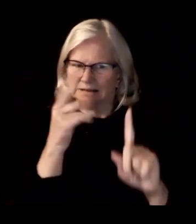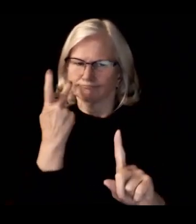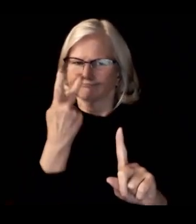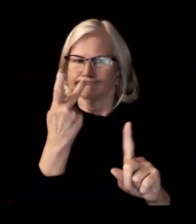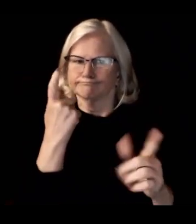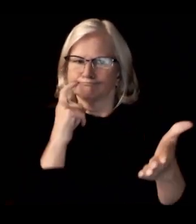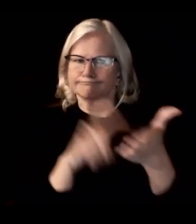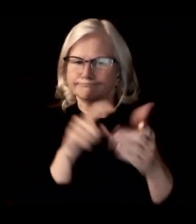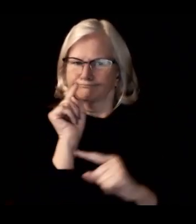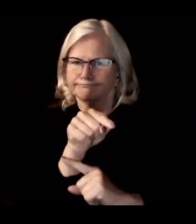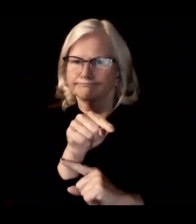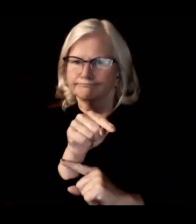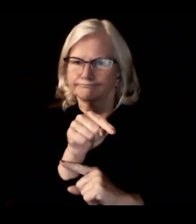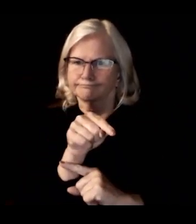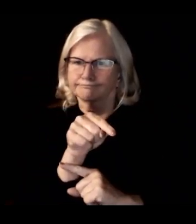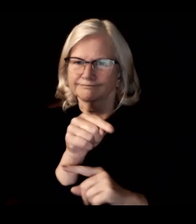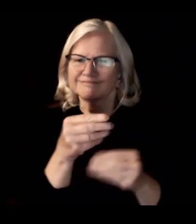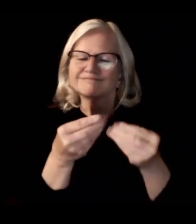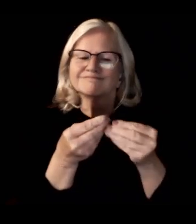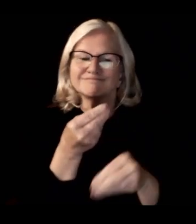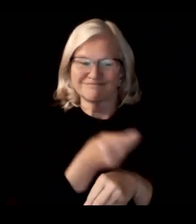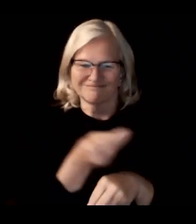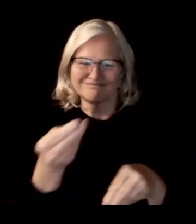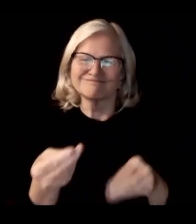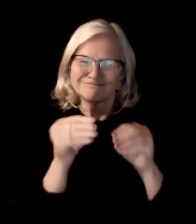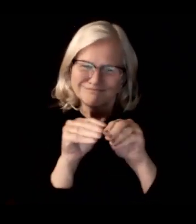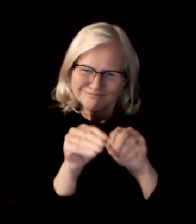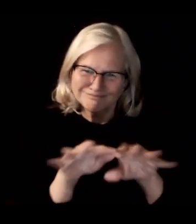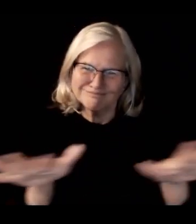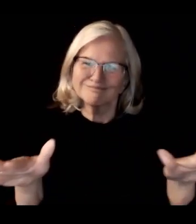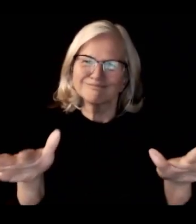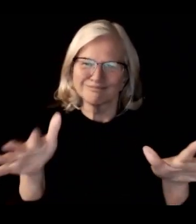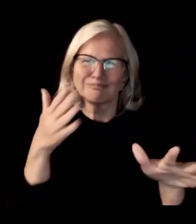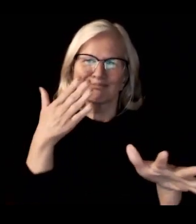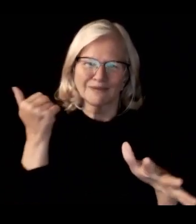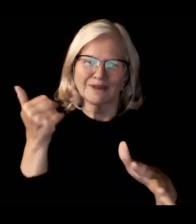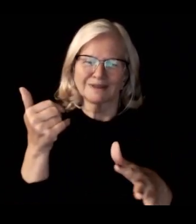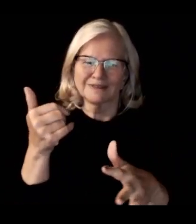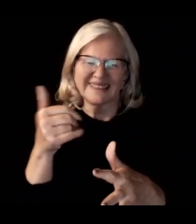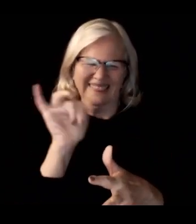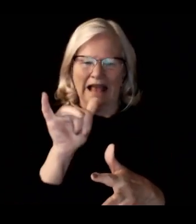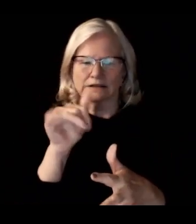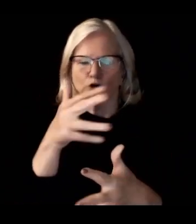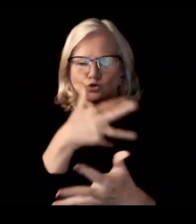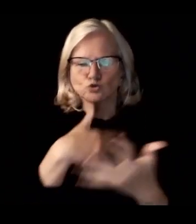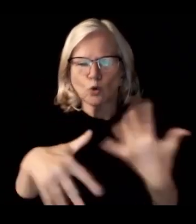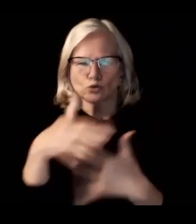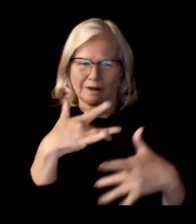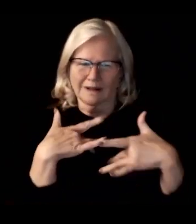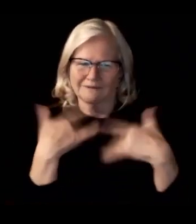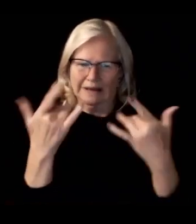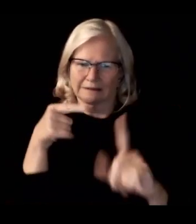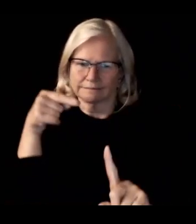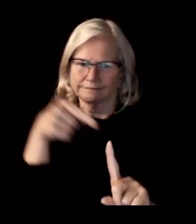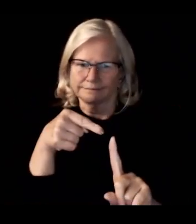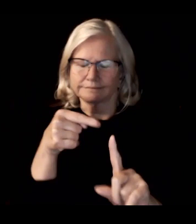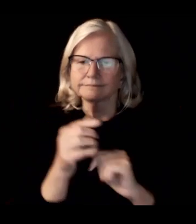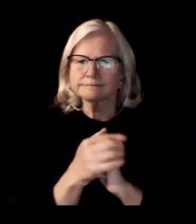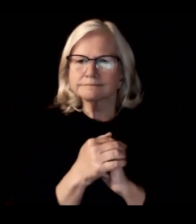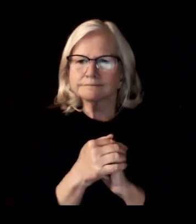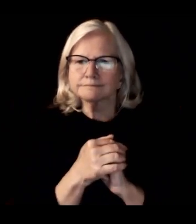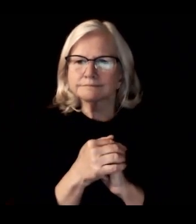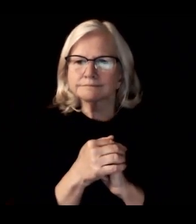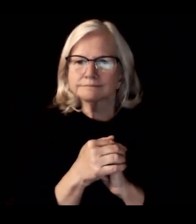for a social event. And then I'd just like to give a couple of updates related to long-term care, since that is